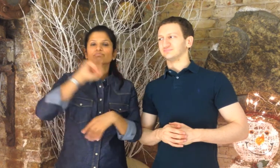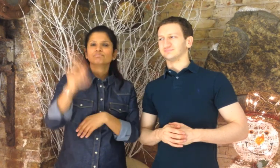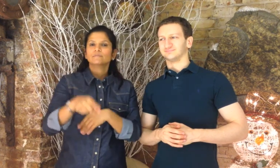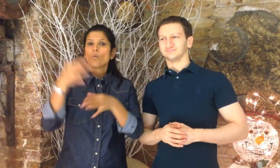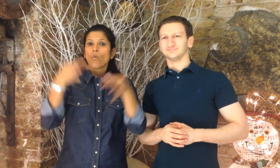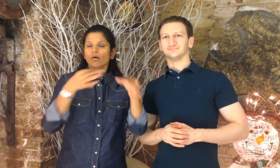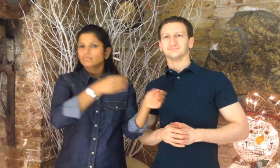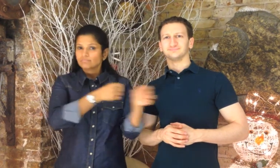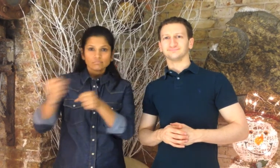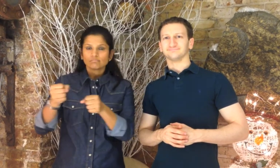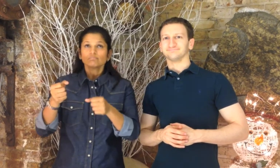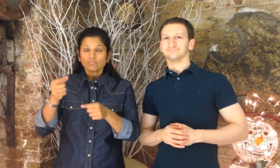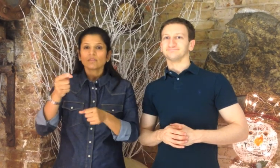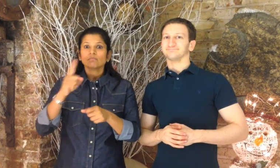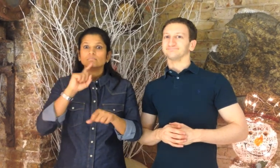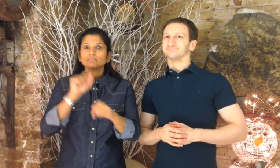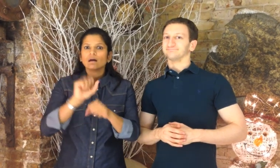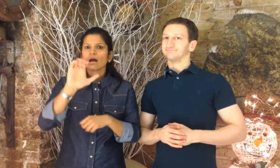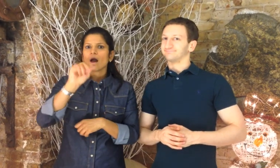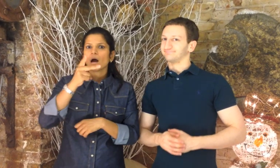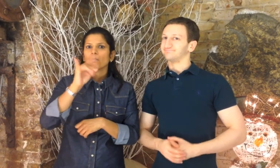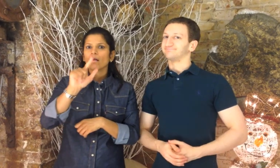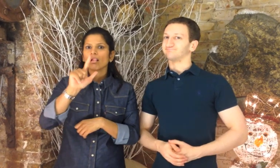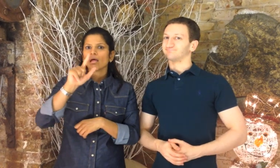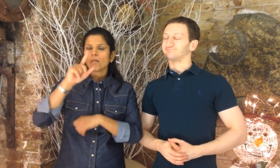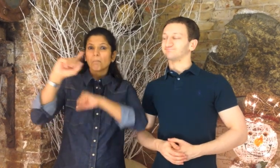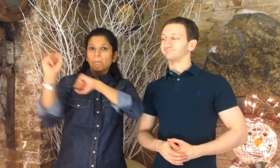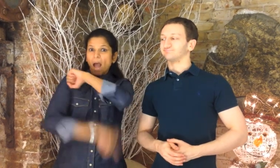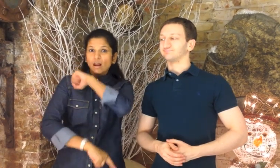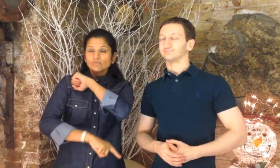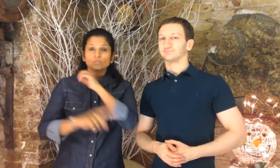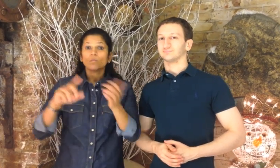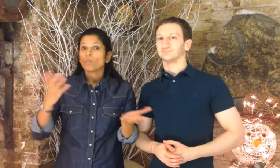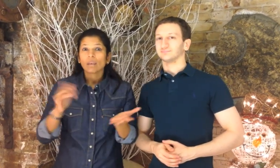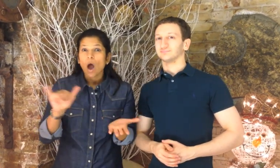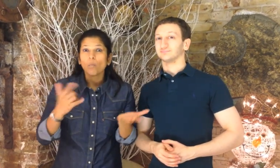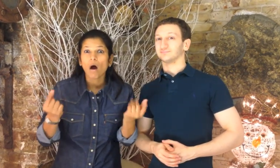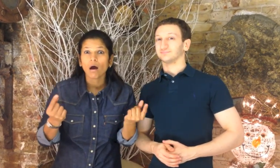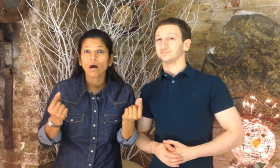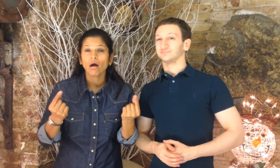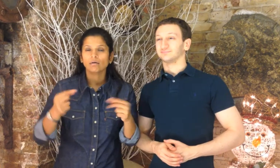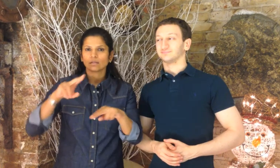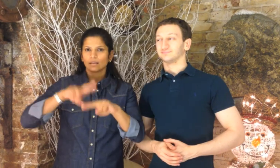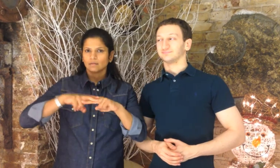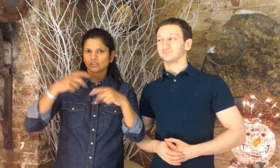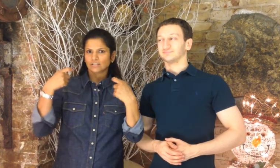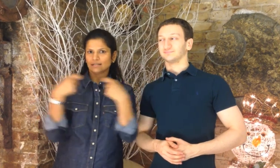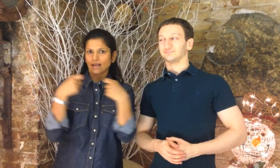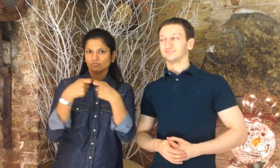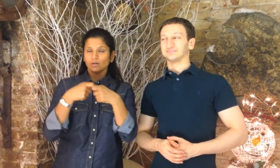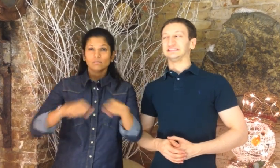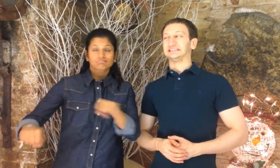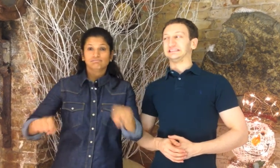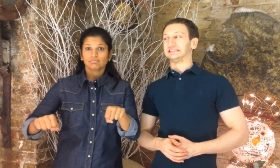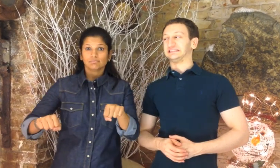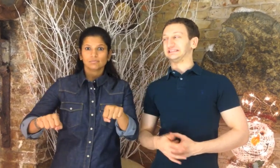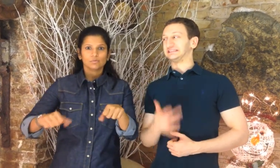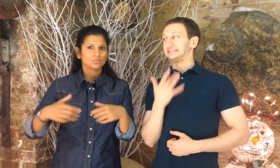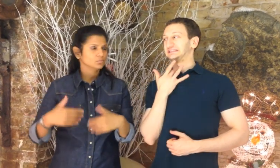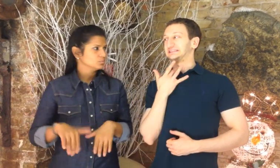When she's arrested, she's put on trial and found guilty, and ultimately sentenced to death in the electric chair. Yeah,